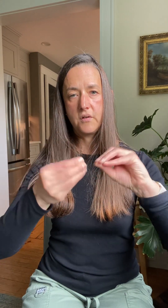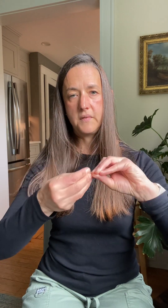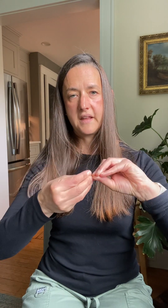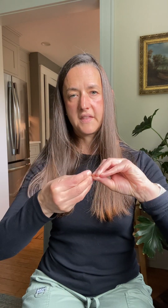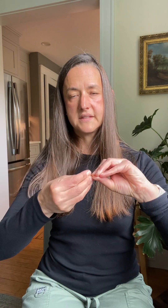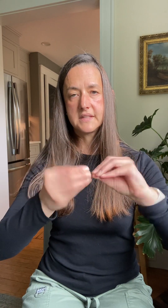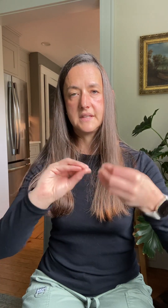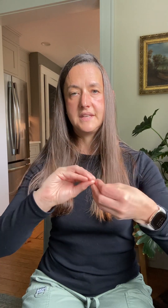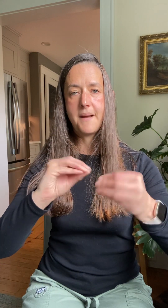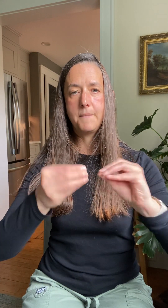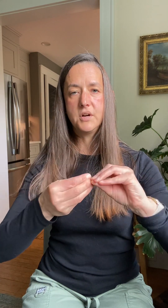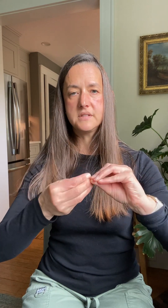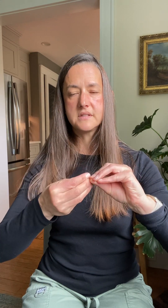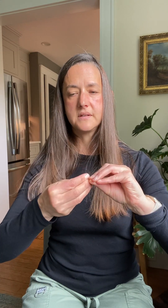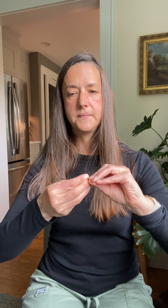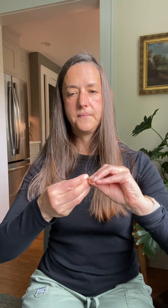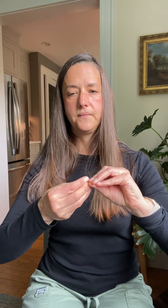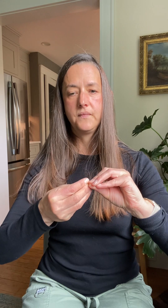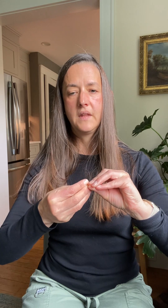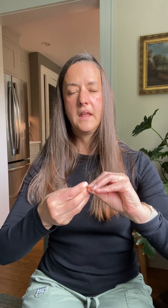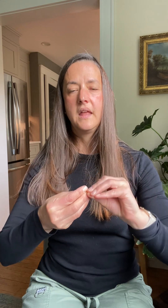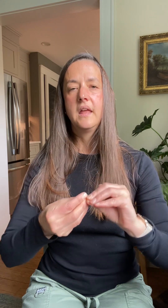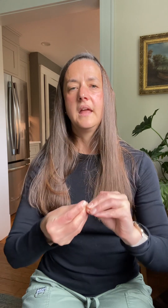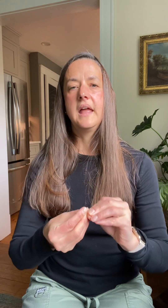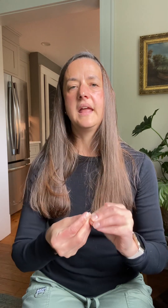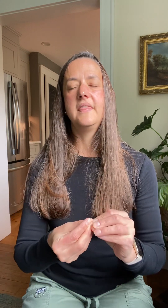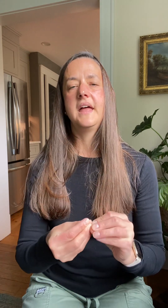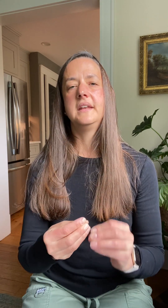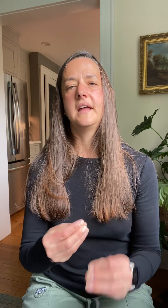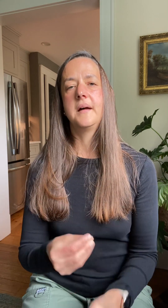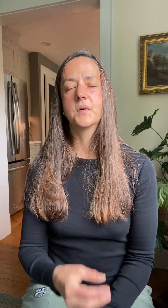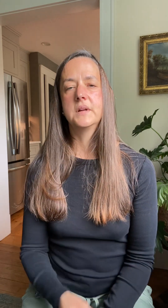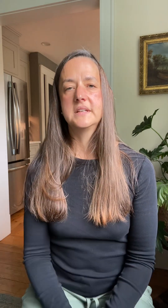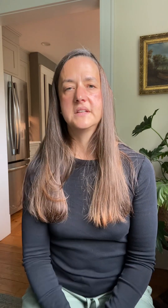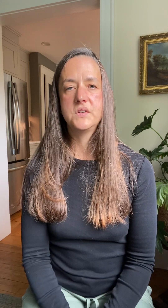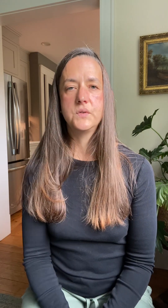like this. Numbers. And